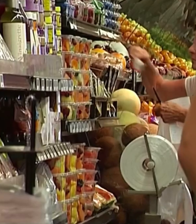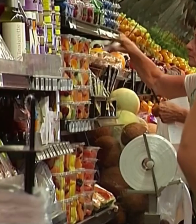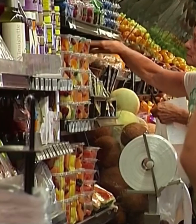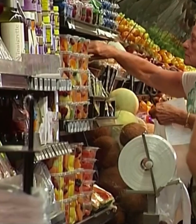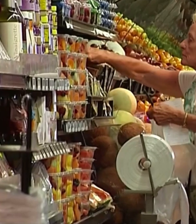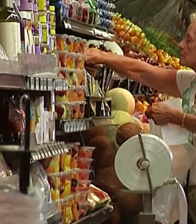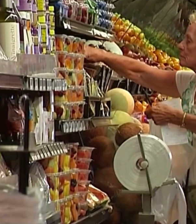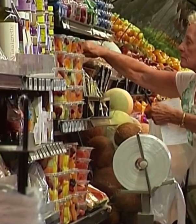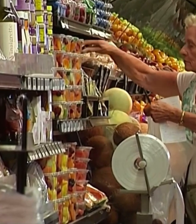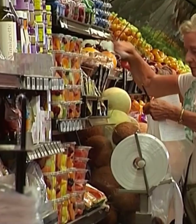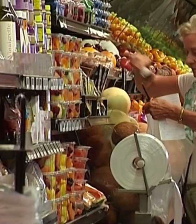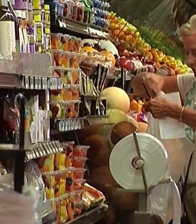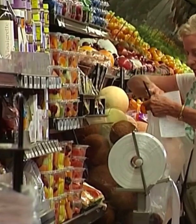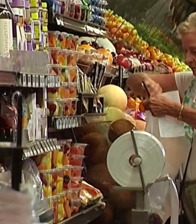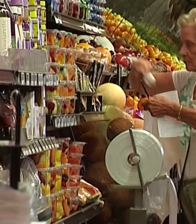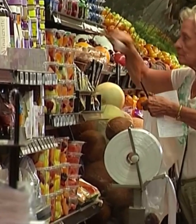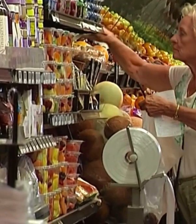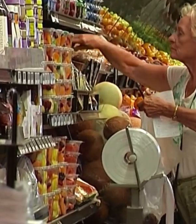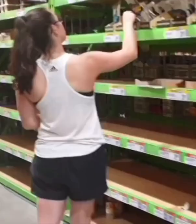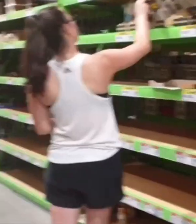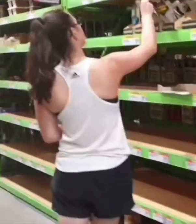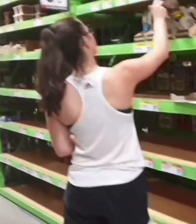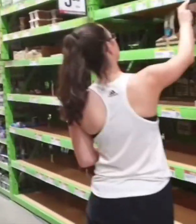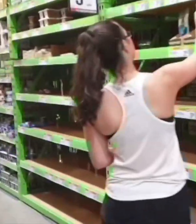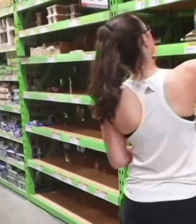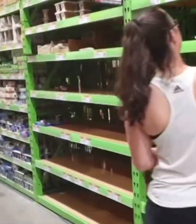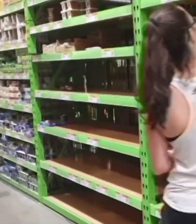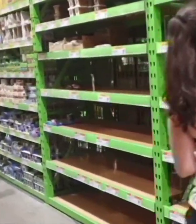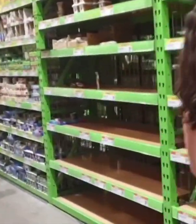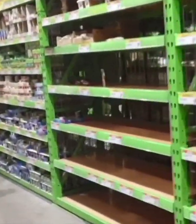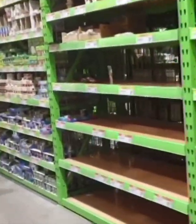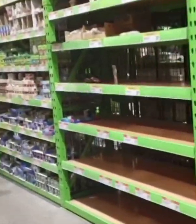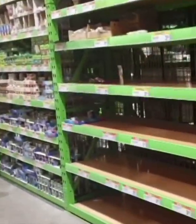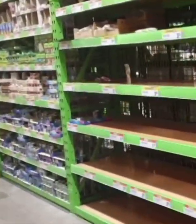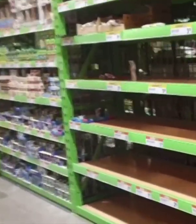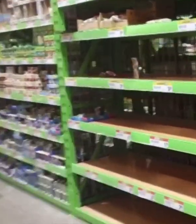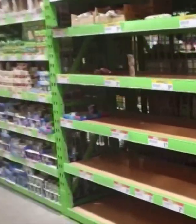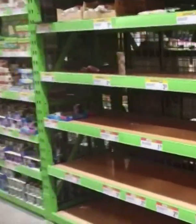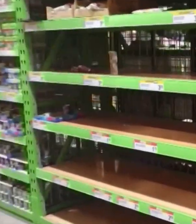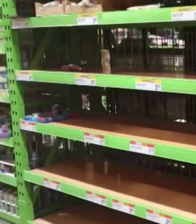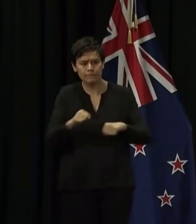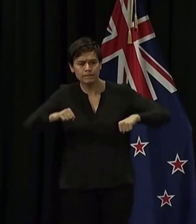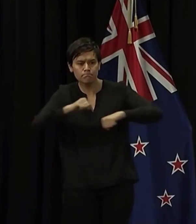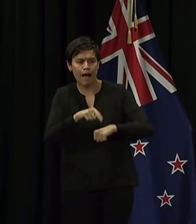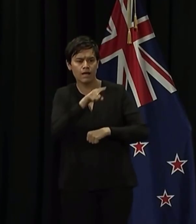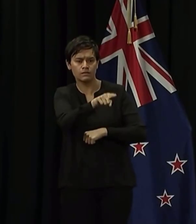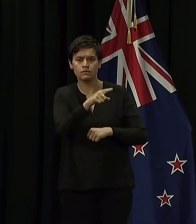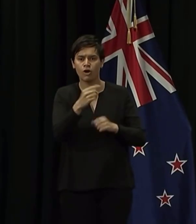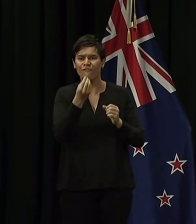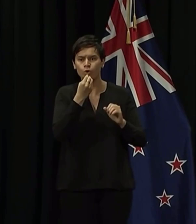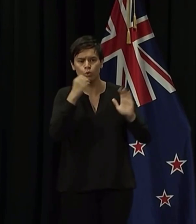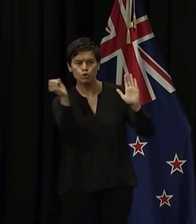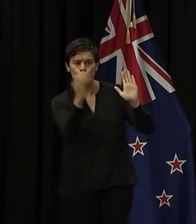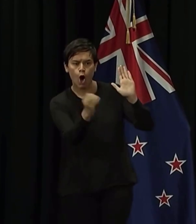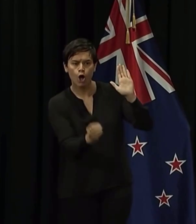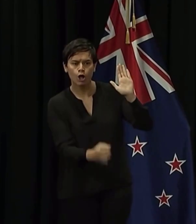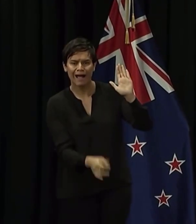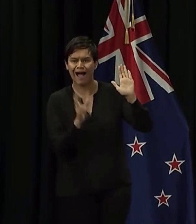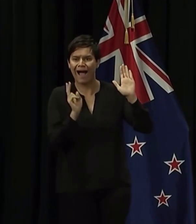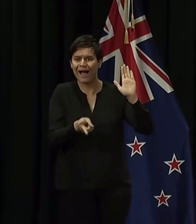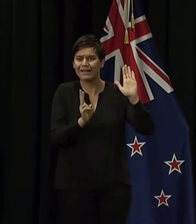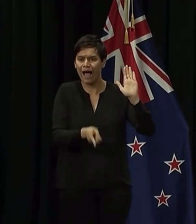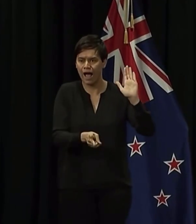supermarkets. They will all stay open. But don't shop unless you have immediate need. There will be enough for